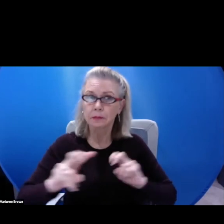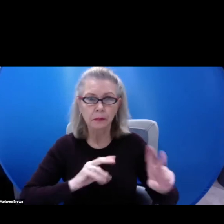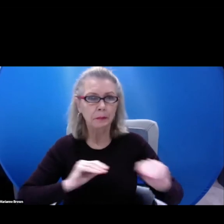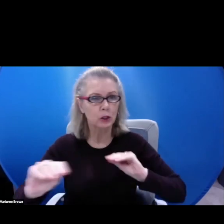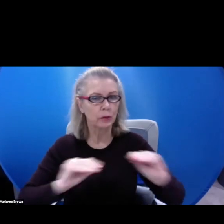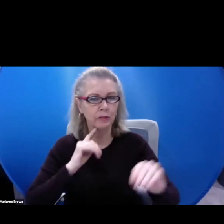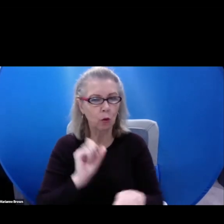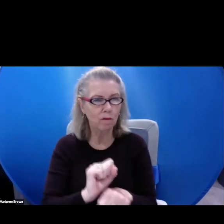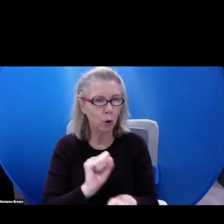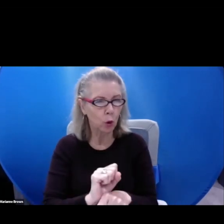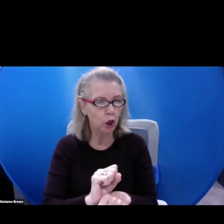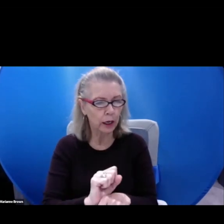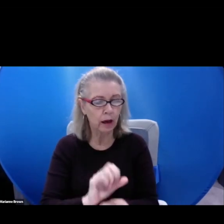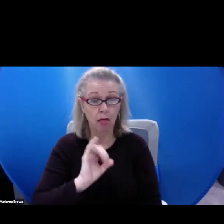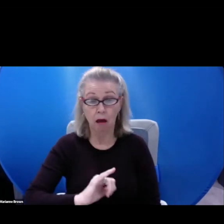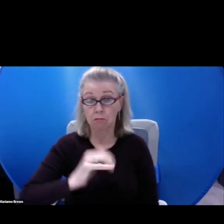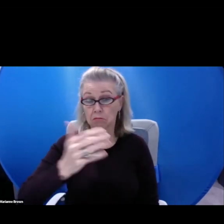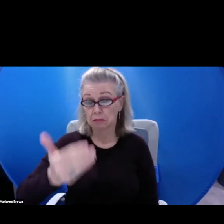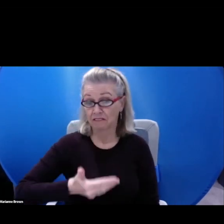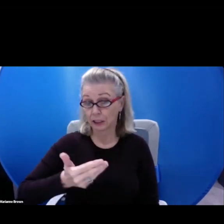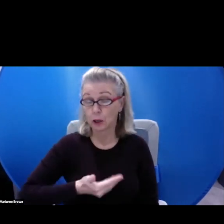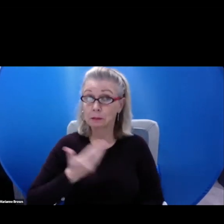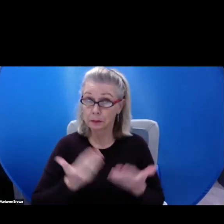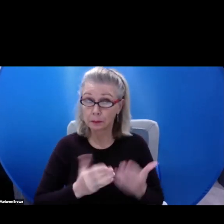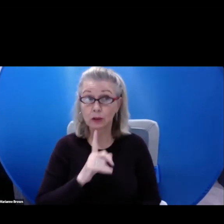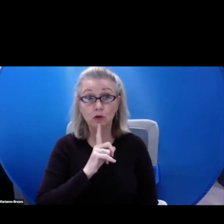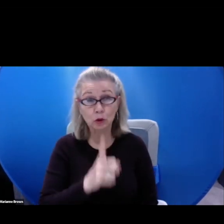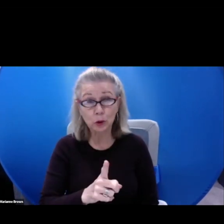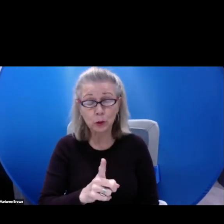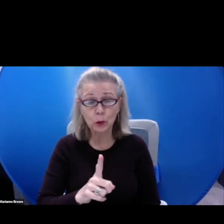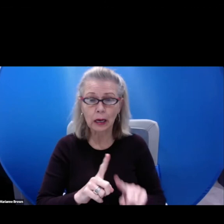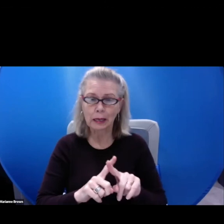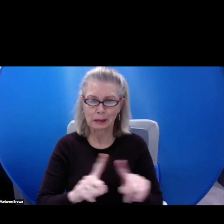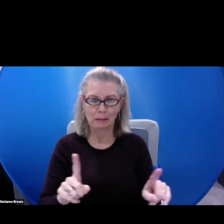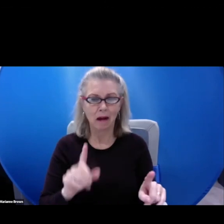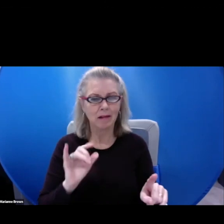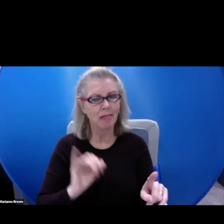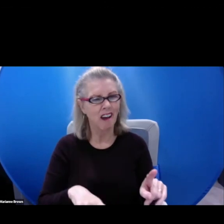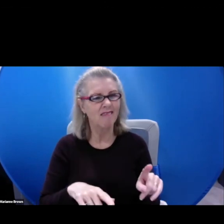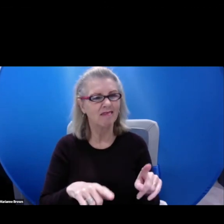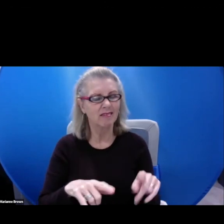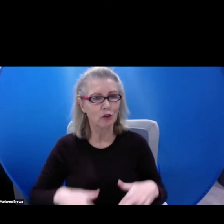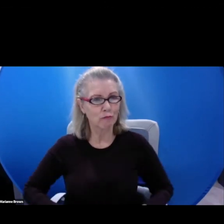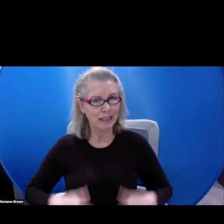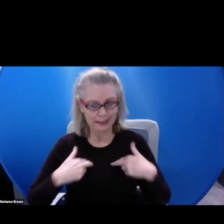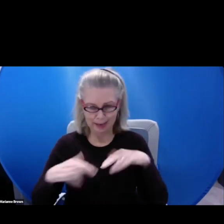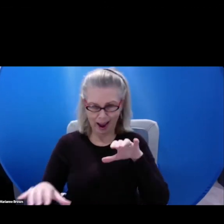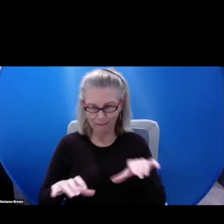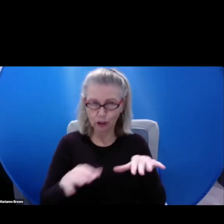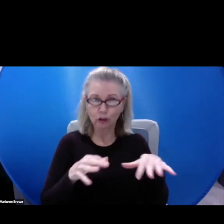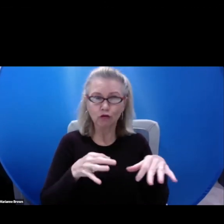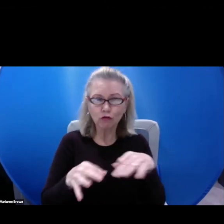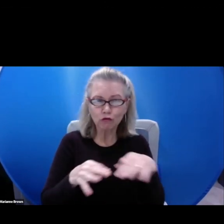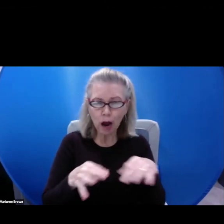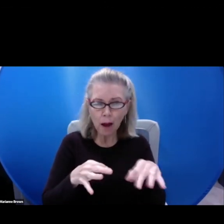These interpretations might be true, but they described residency activities from an instrumental